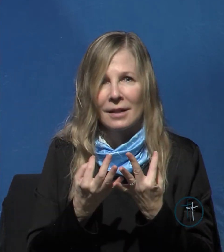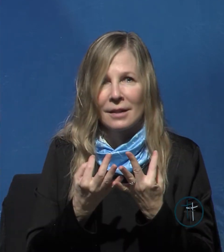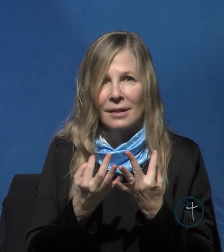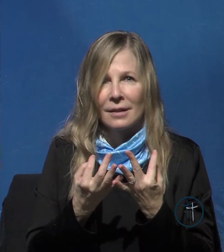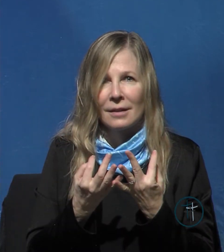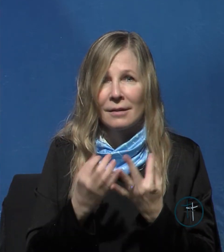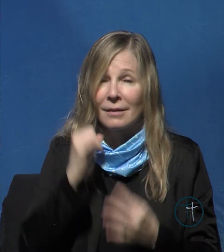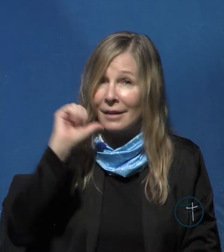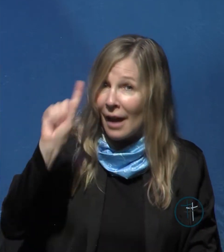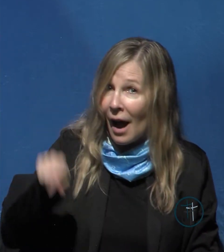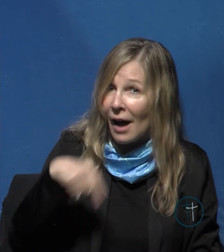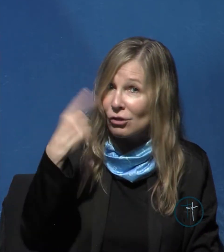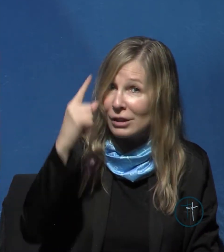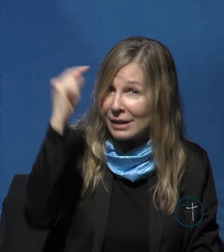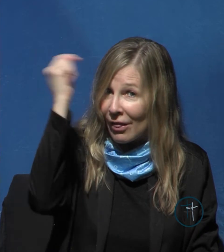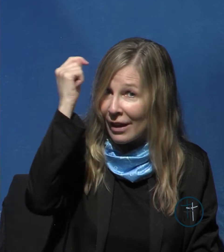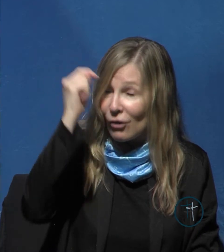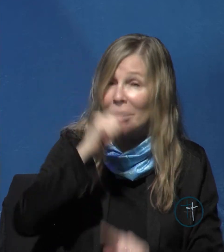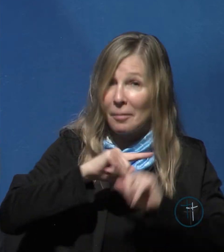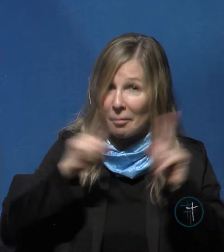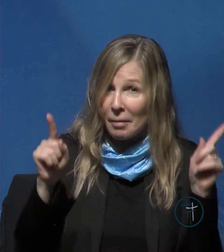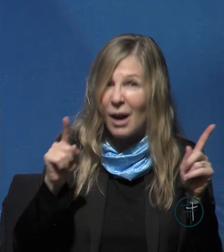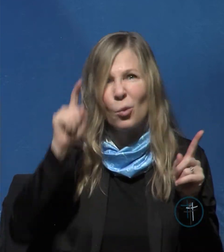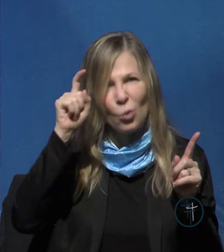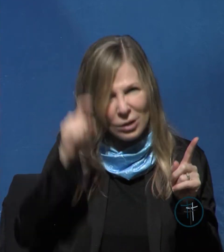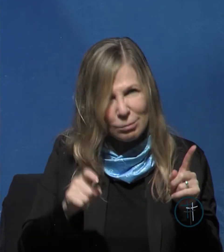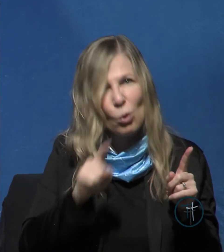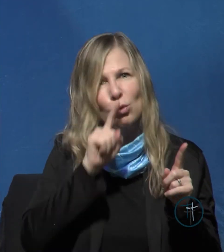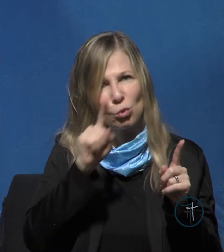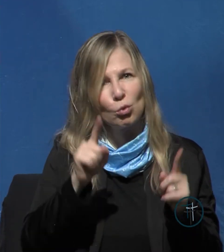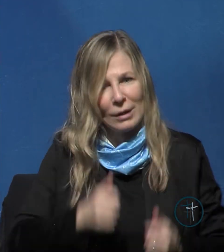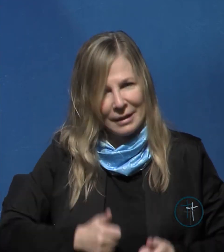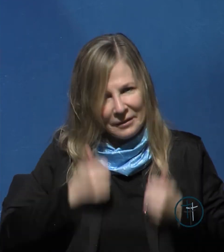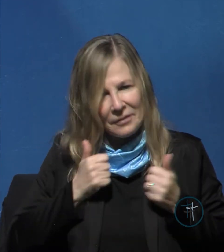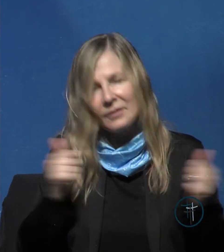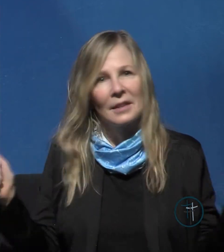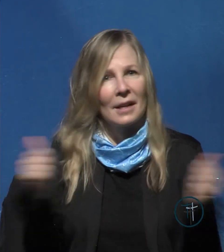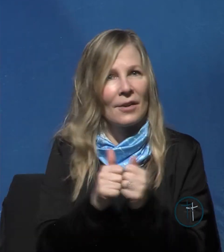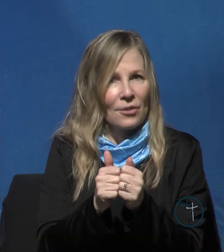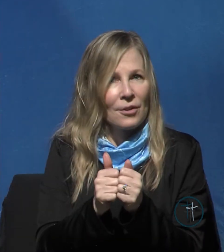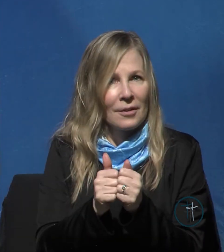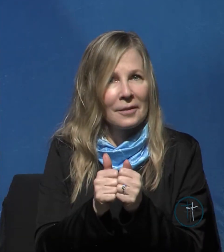And not just in theory, but we are supposed to do life together.